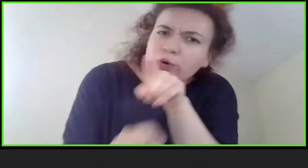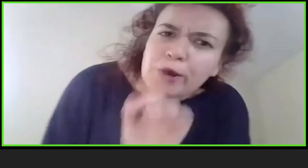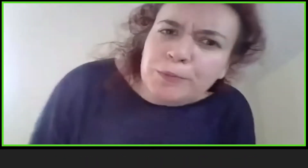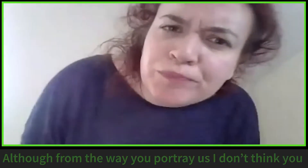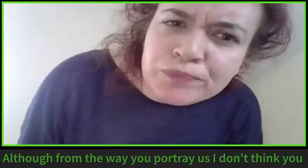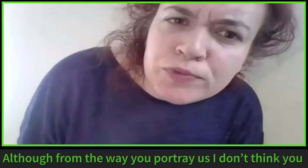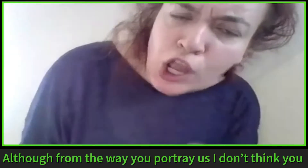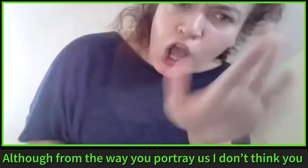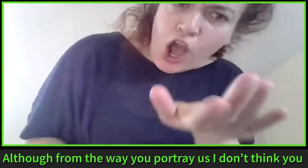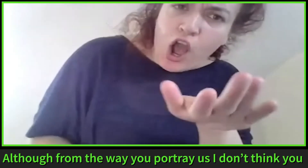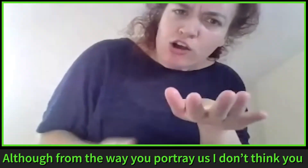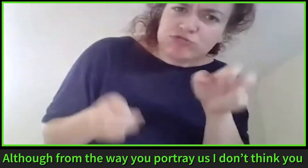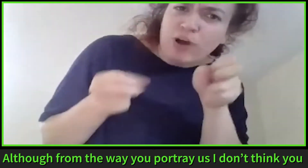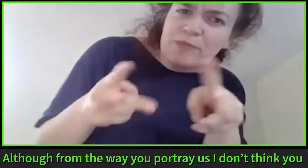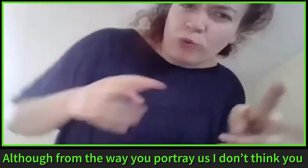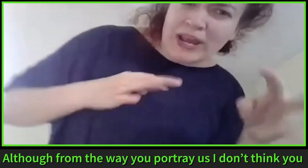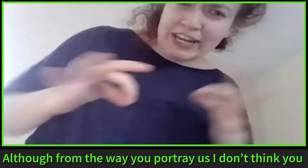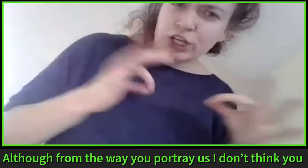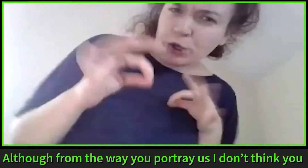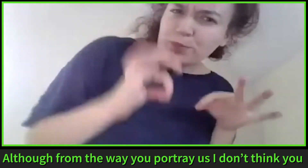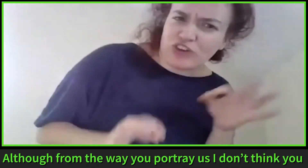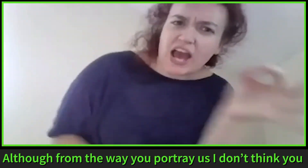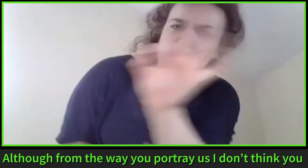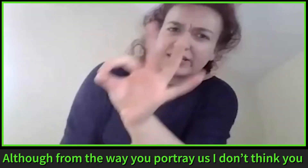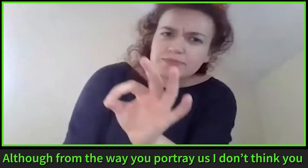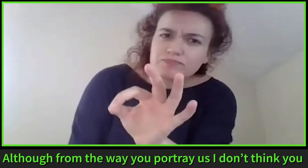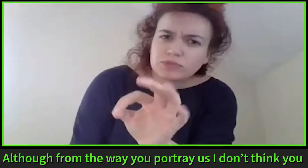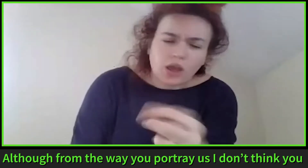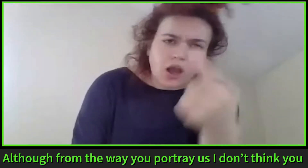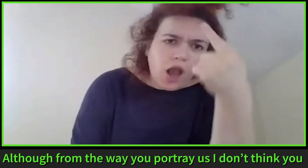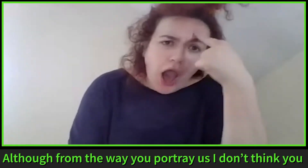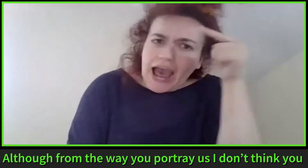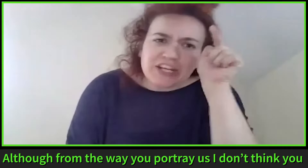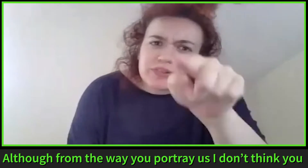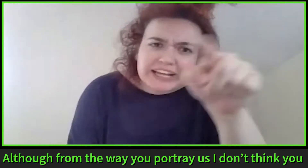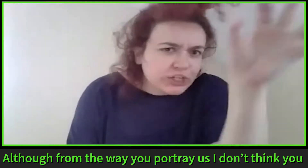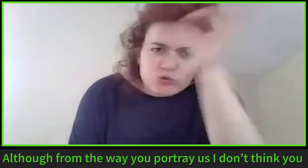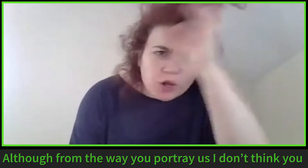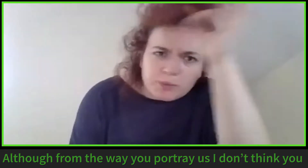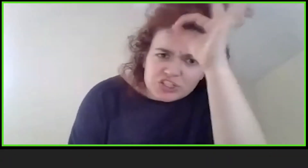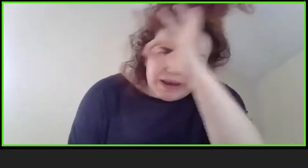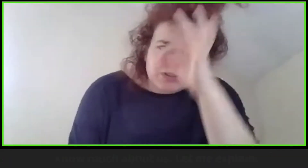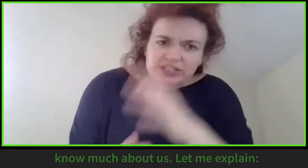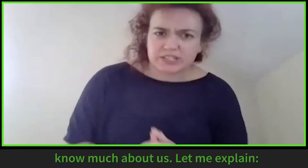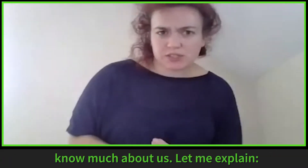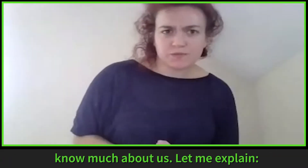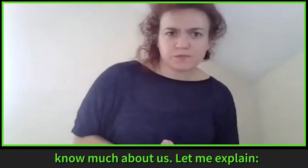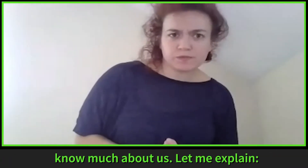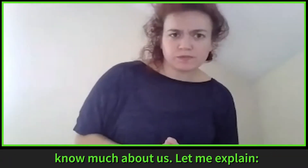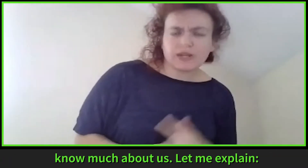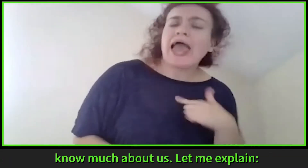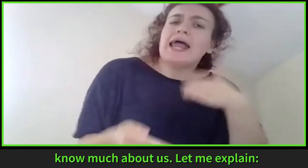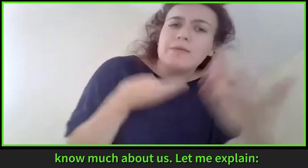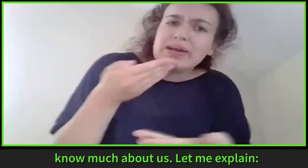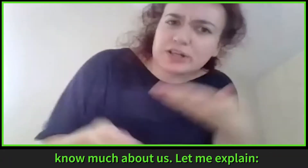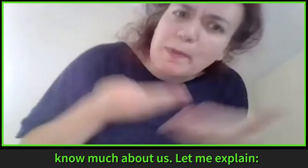Although, from the way you portray us, I don't think you know much about us. Let me